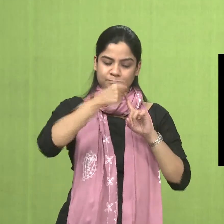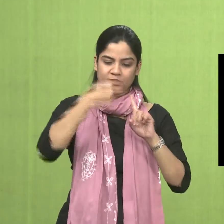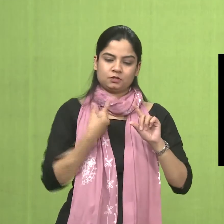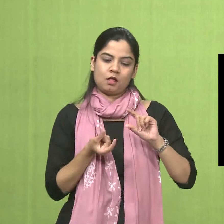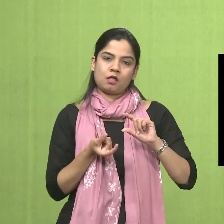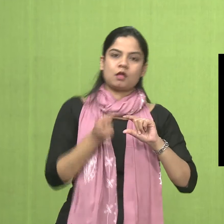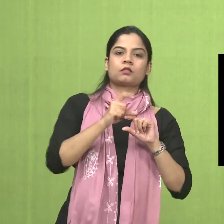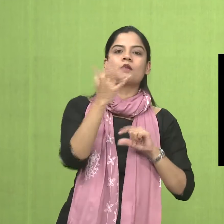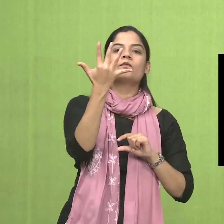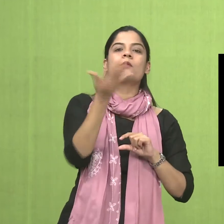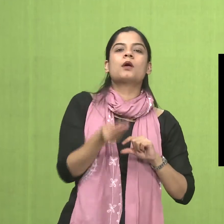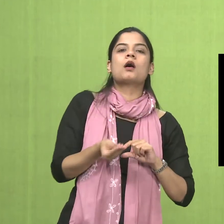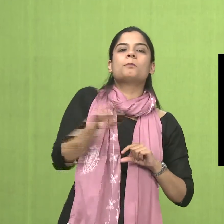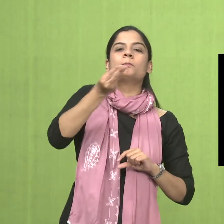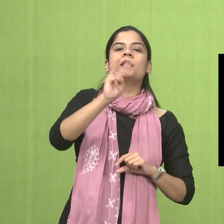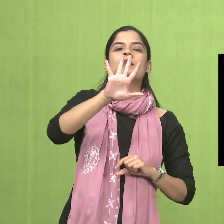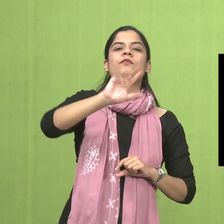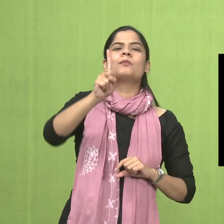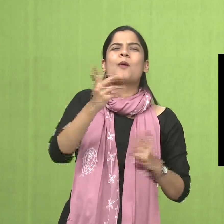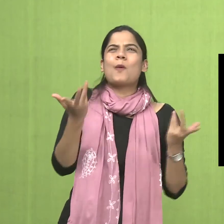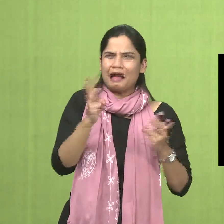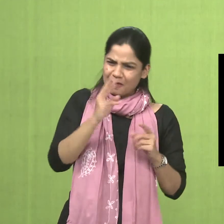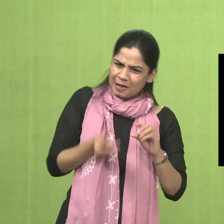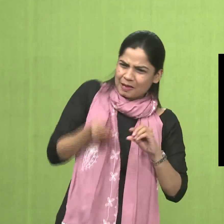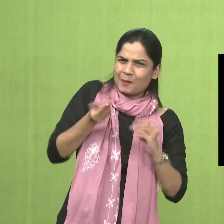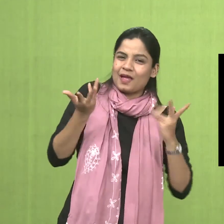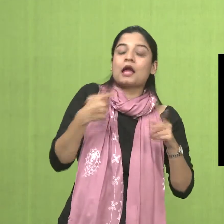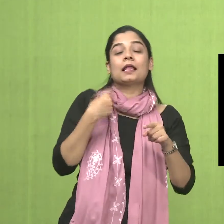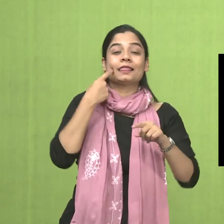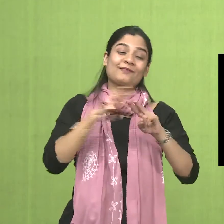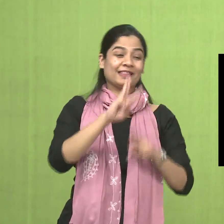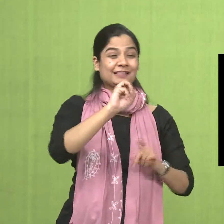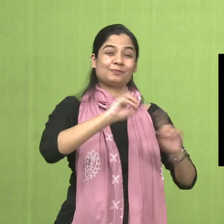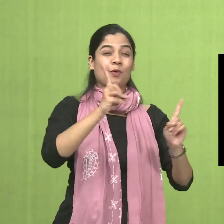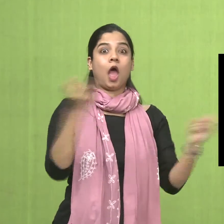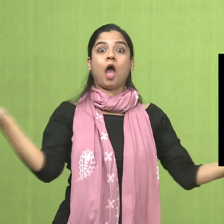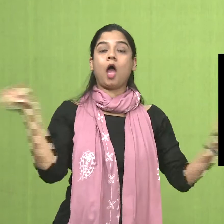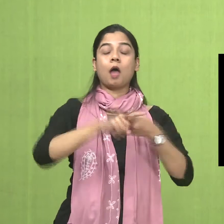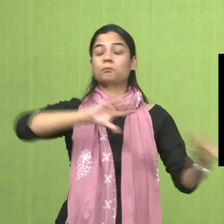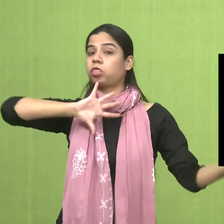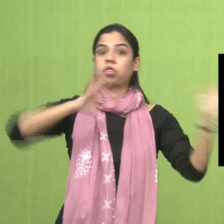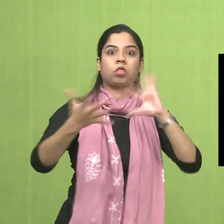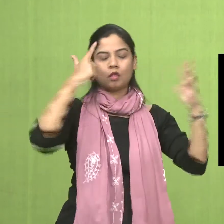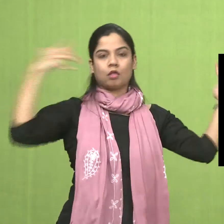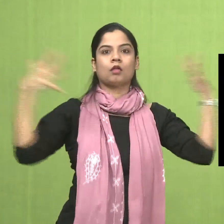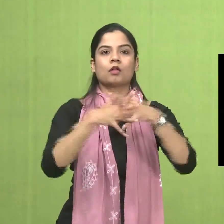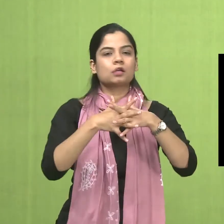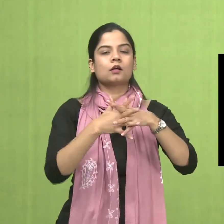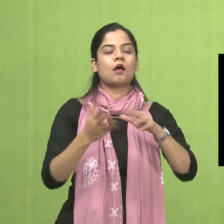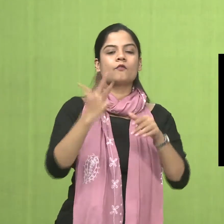35 minutes, so that you're not frustrated just in case anything comes up and you're not able to complete it in 30 minutes. So always